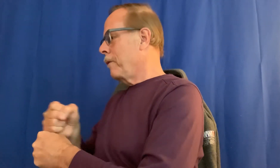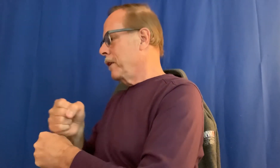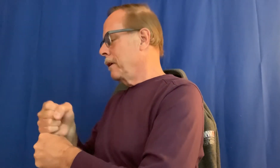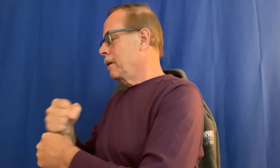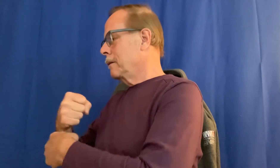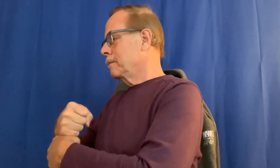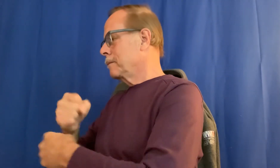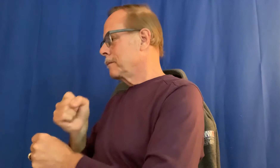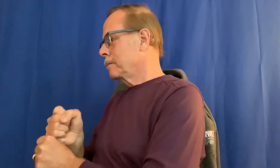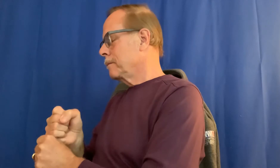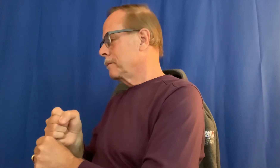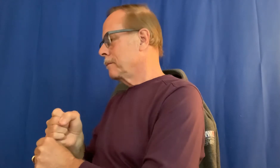coffee.